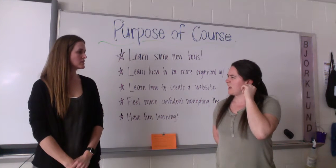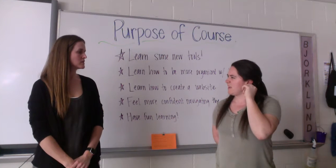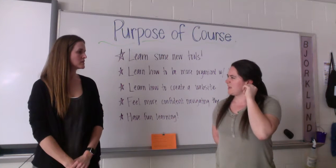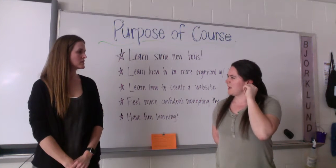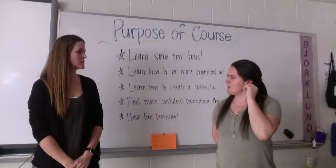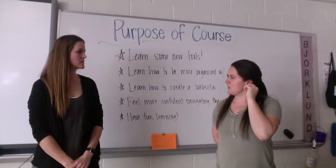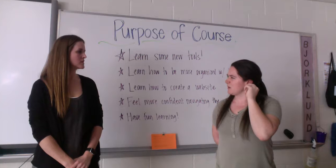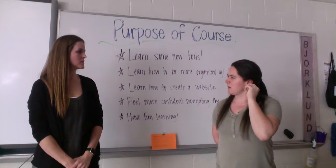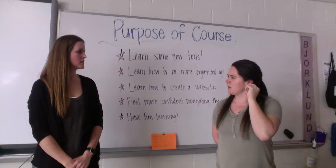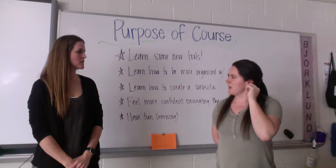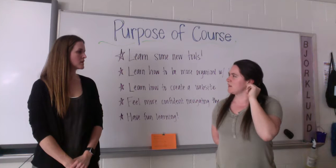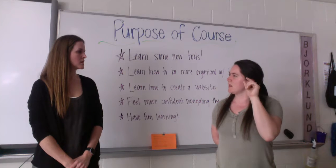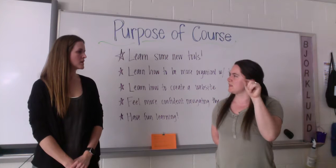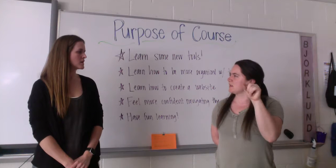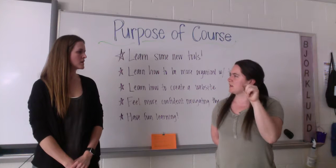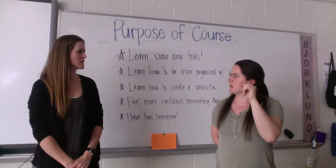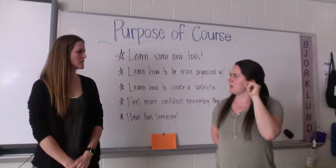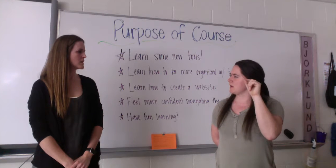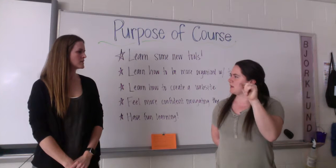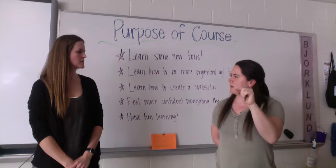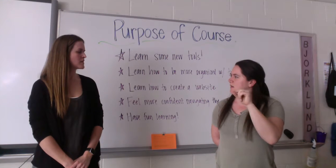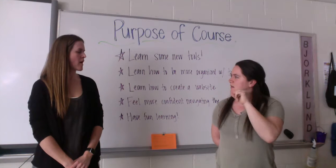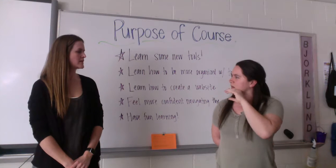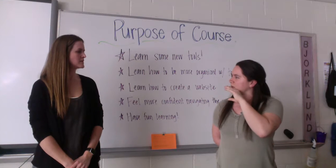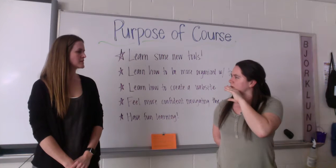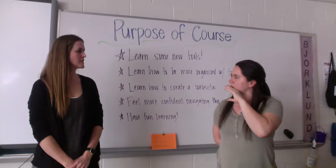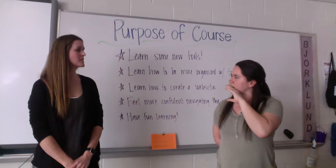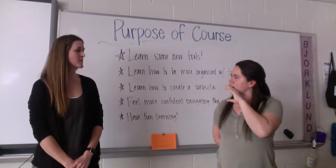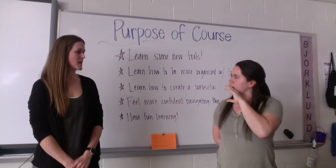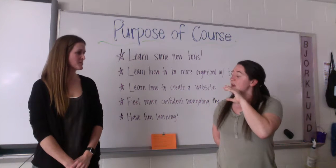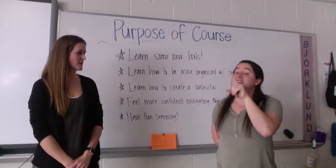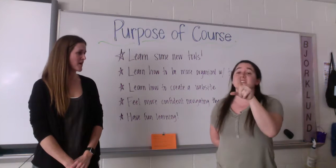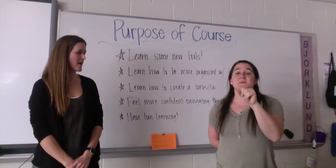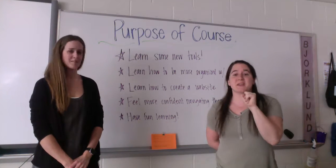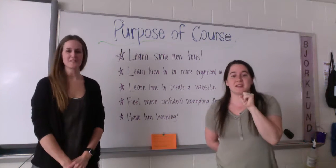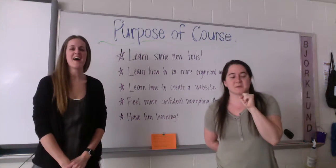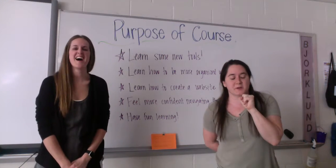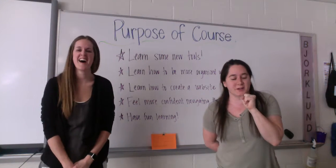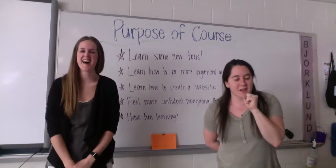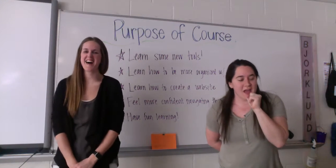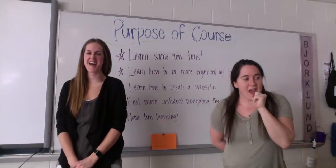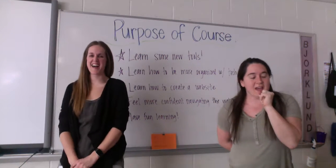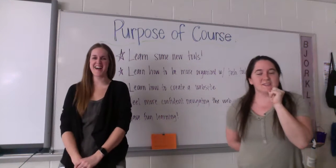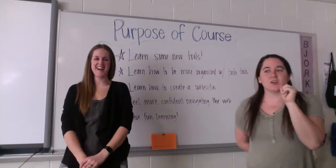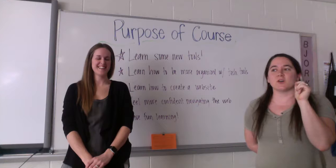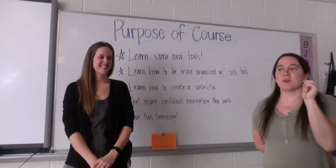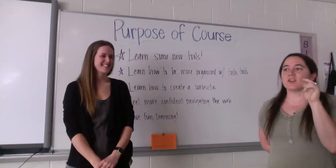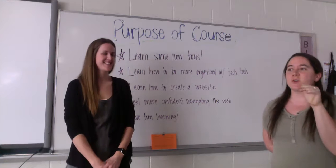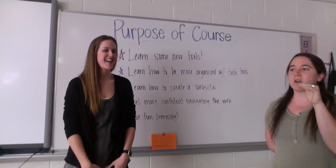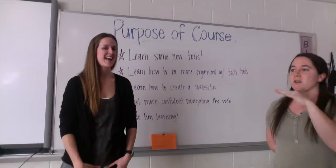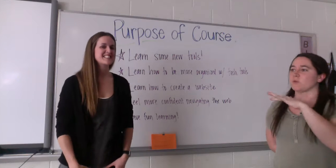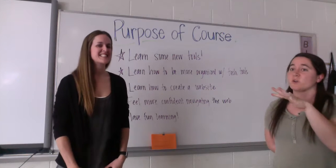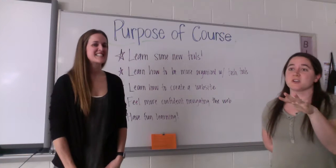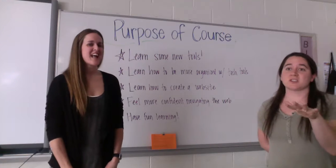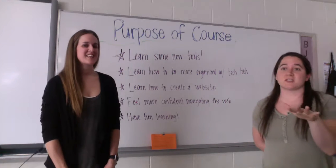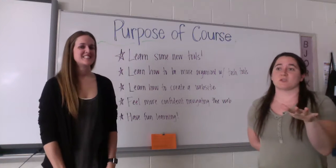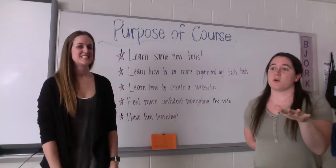hit the iceberg, hit the get Tip of the iceberg. tip of the iceberg. And so we're just going